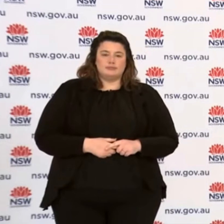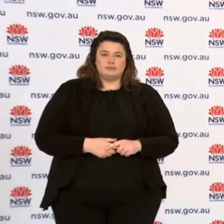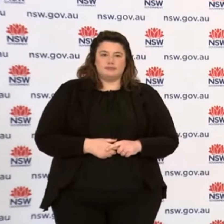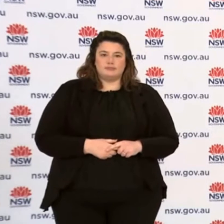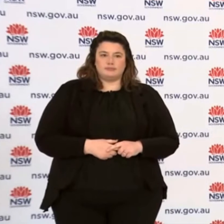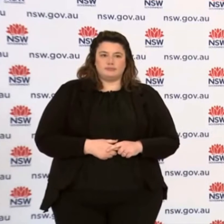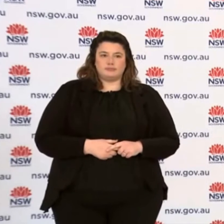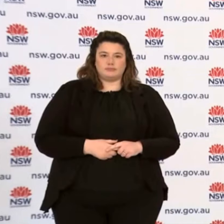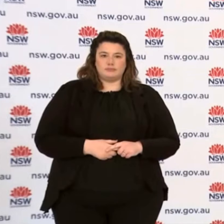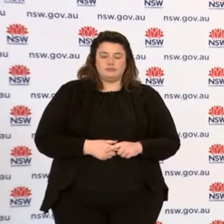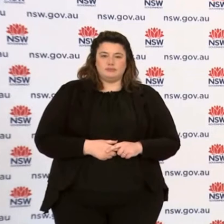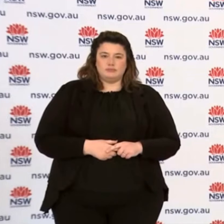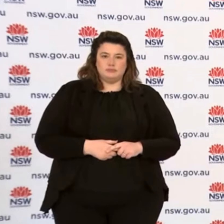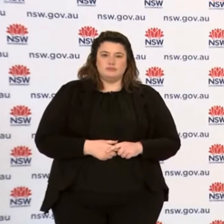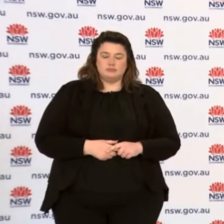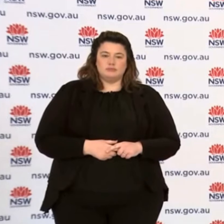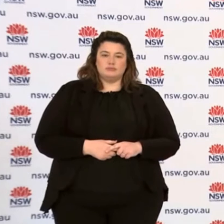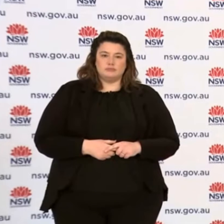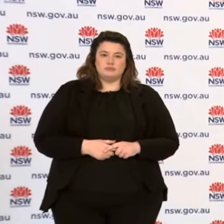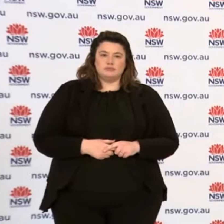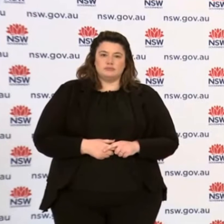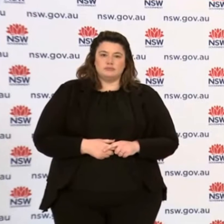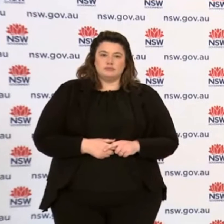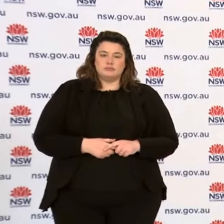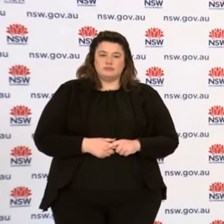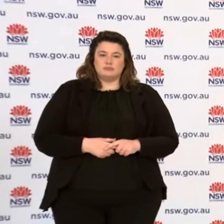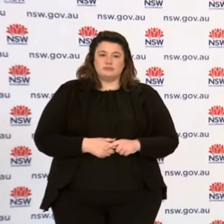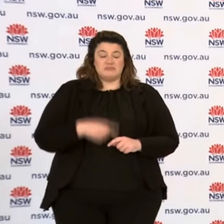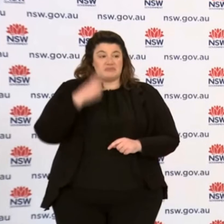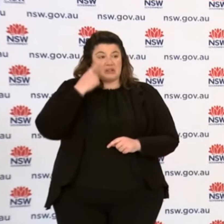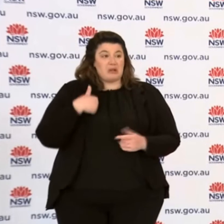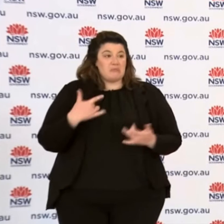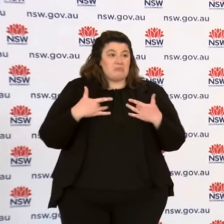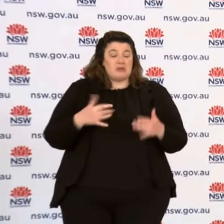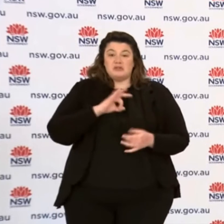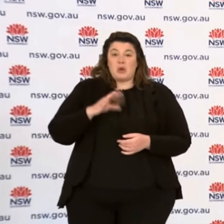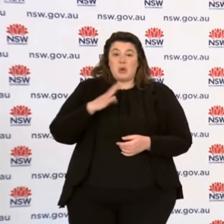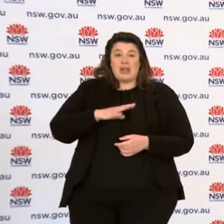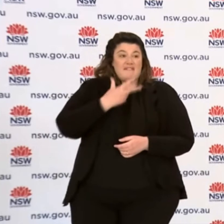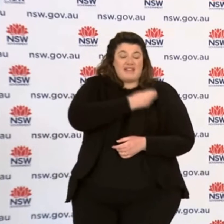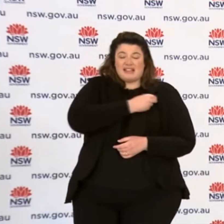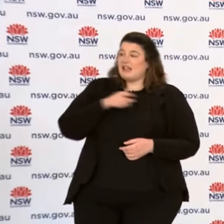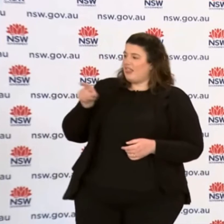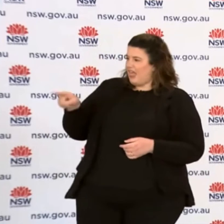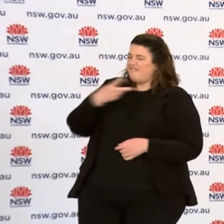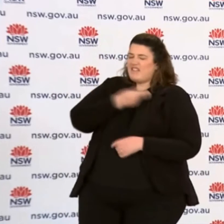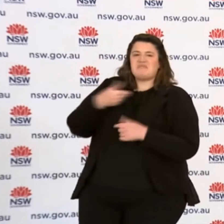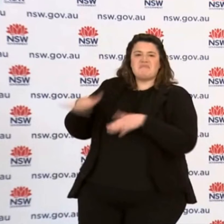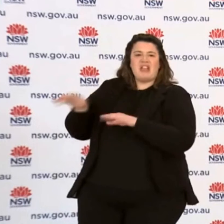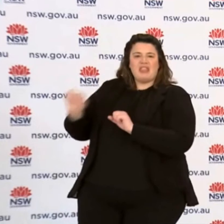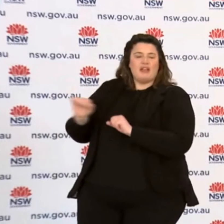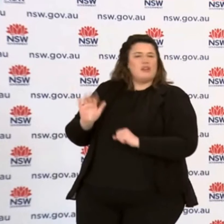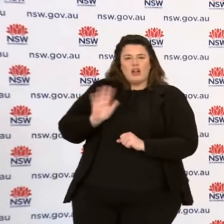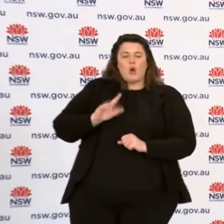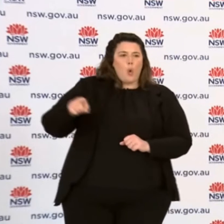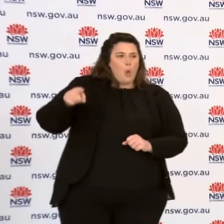almost a level of self-entitlement to think that you don't have to have the vaccine, but your neighbours do. Well, no, you all do. We all